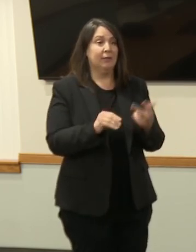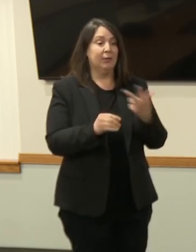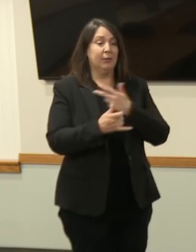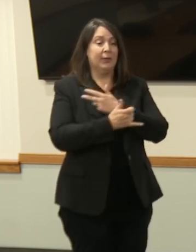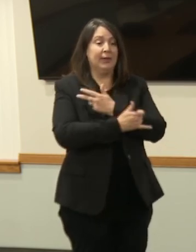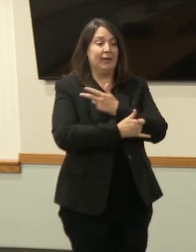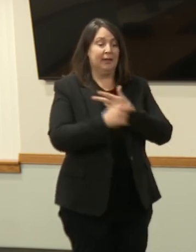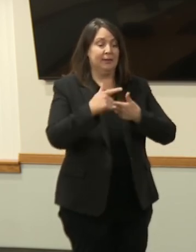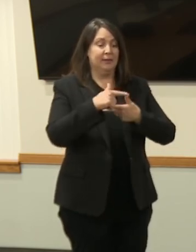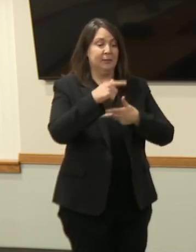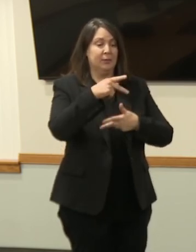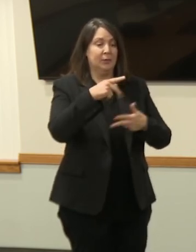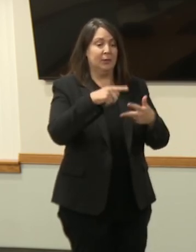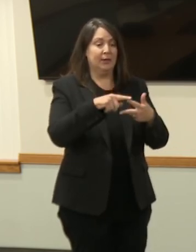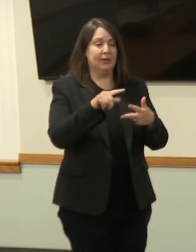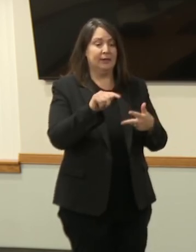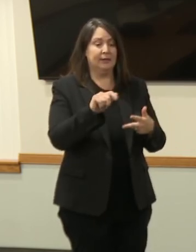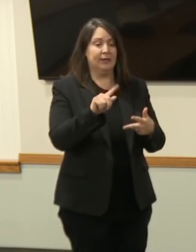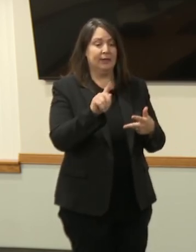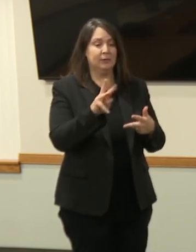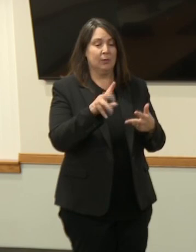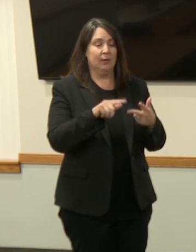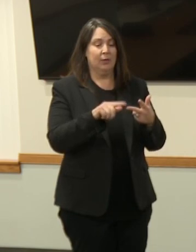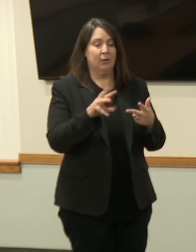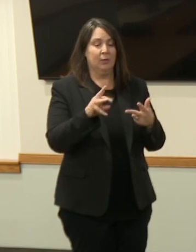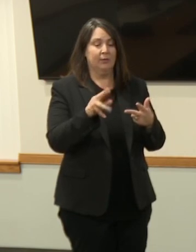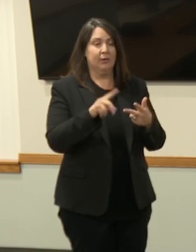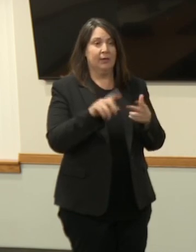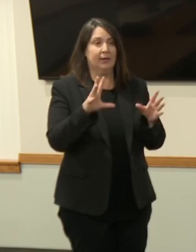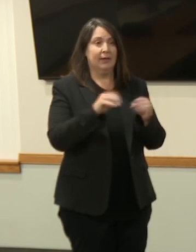of Peoria, Tazewell, and Woodford at